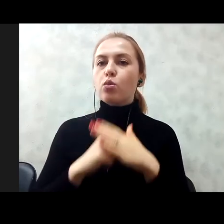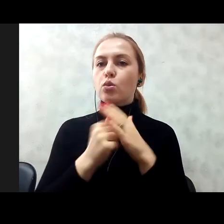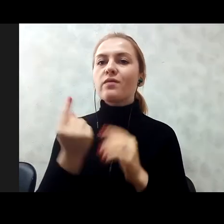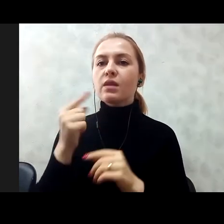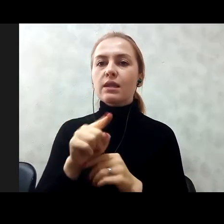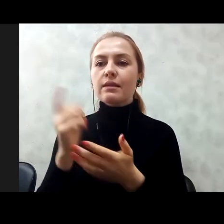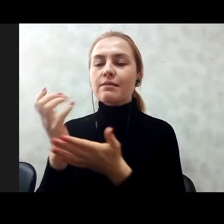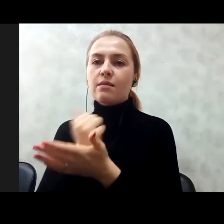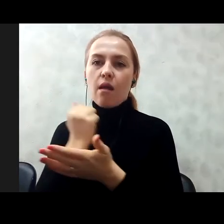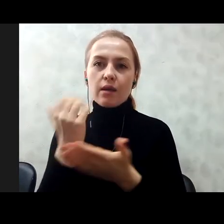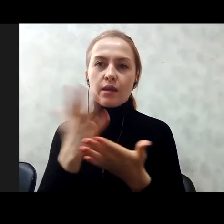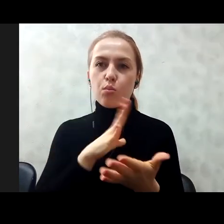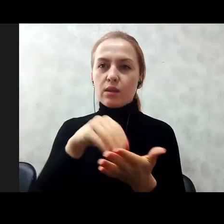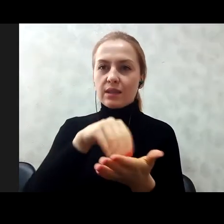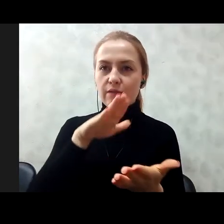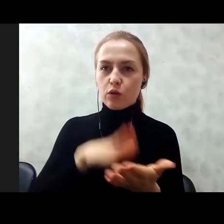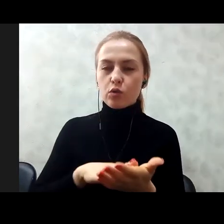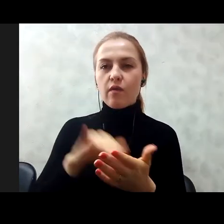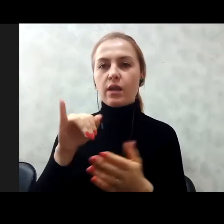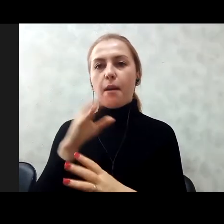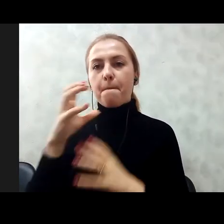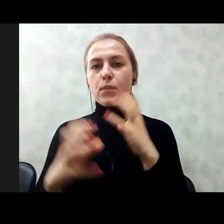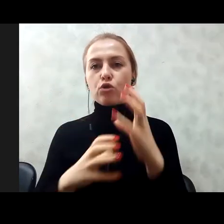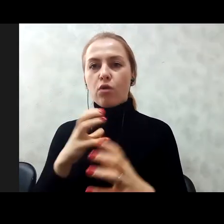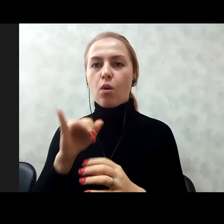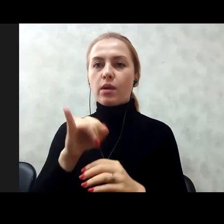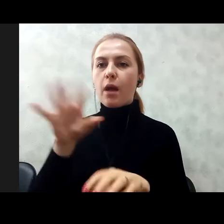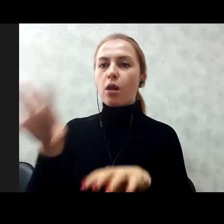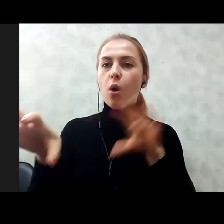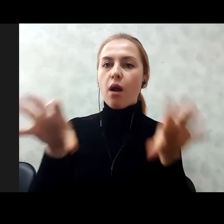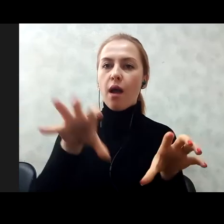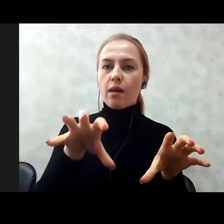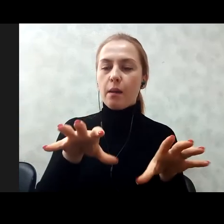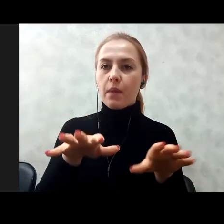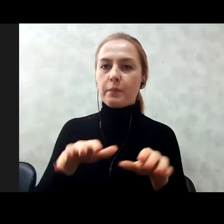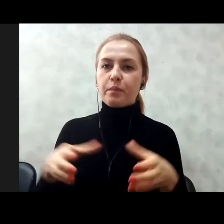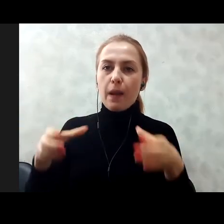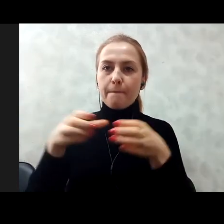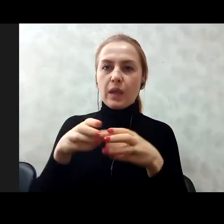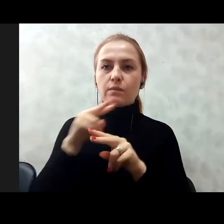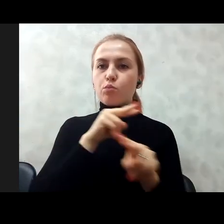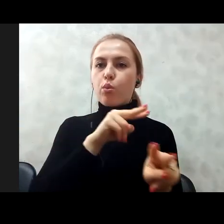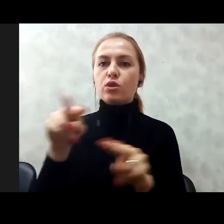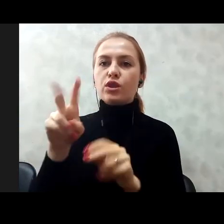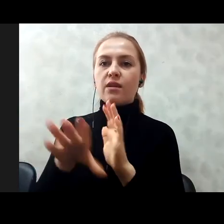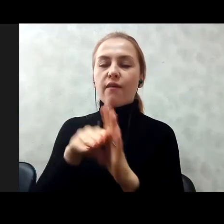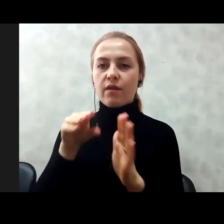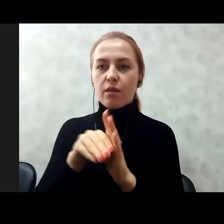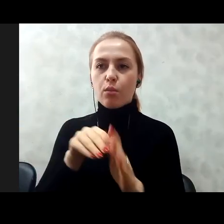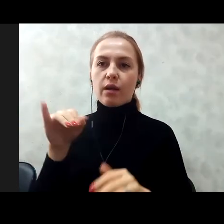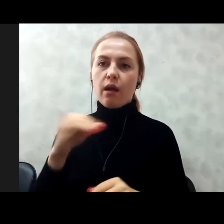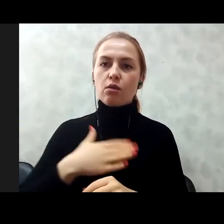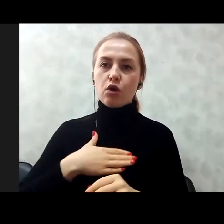election code based on the international institutions' recommendations and those of the local